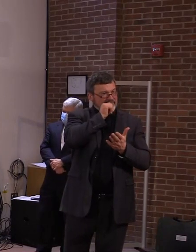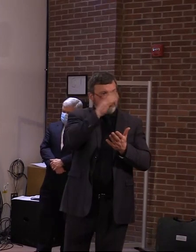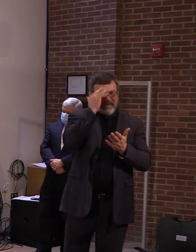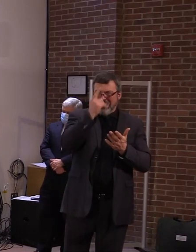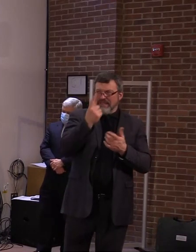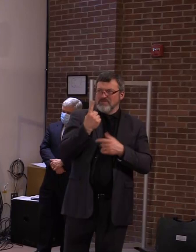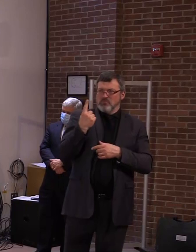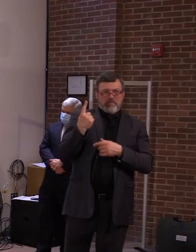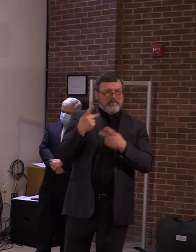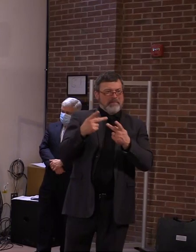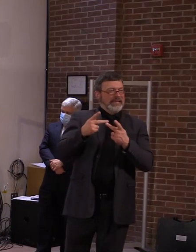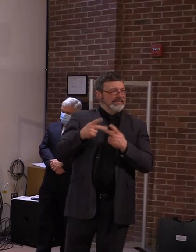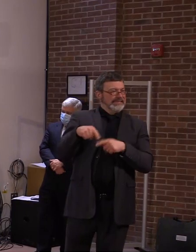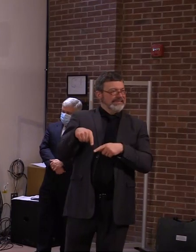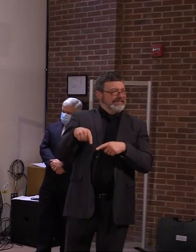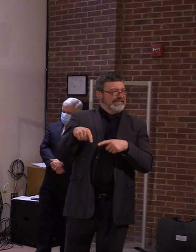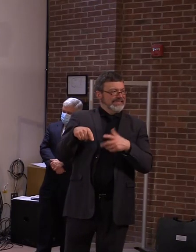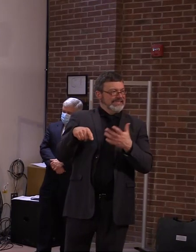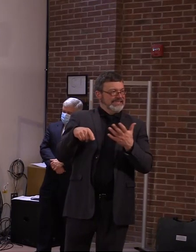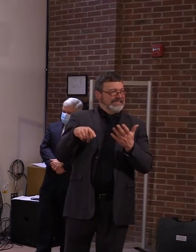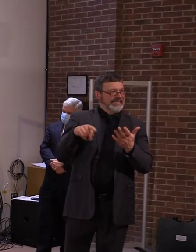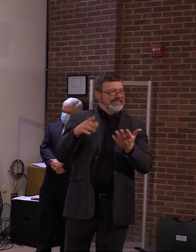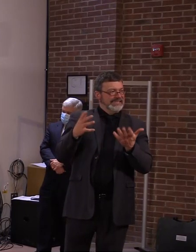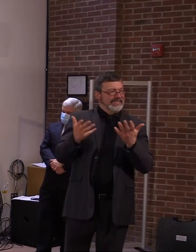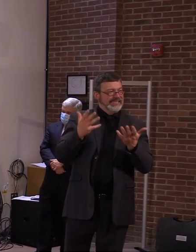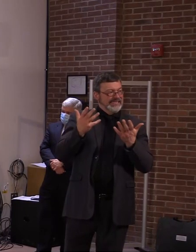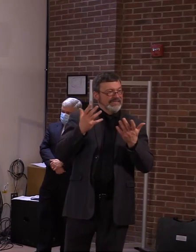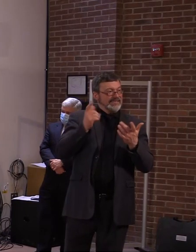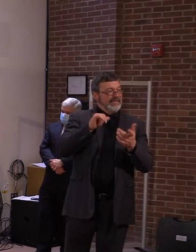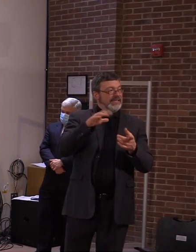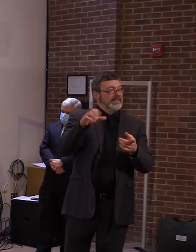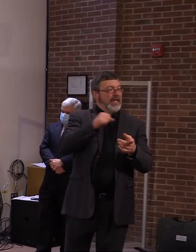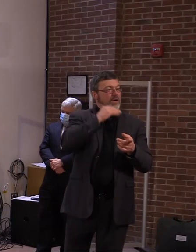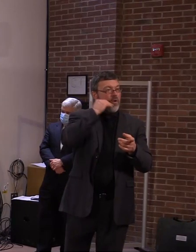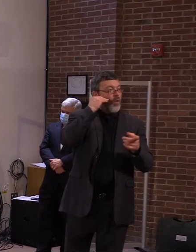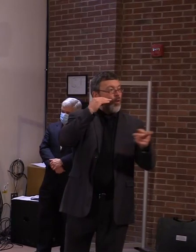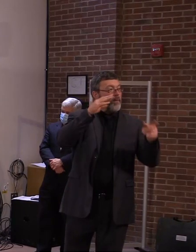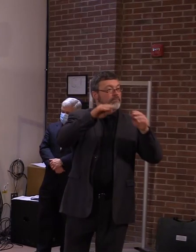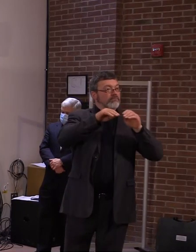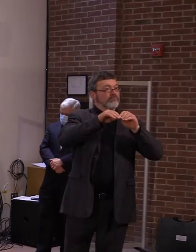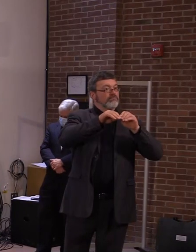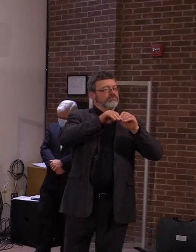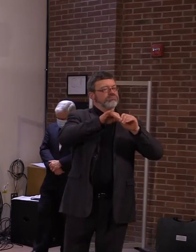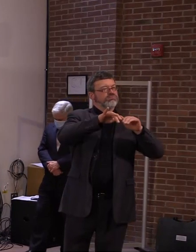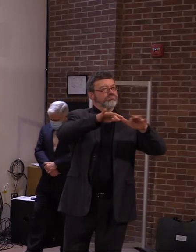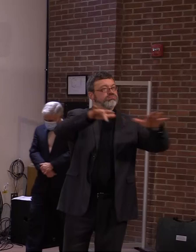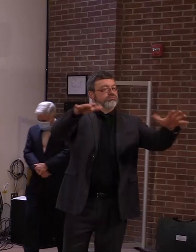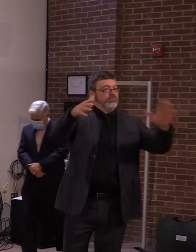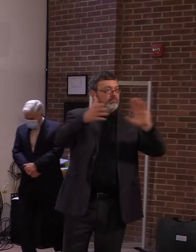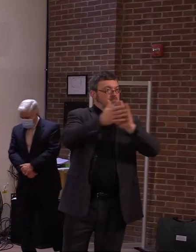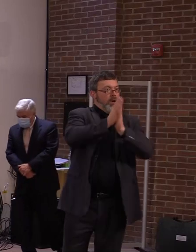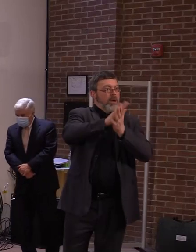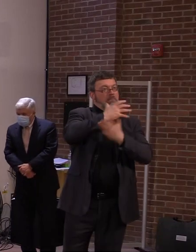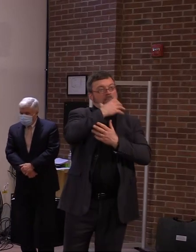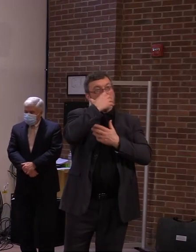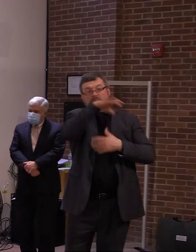the spread of the virus as we move towards at-home tests and away from these state-run PCR tests?